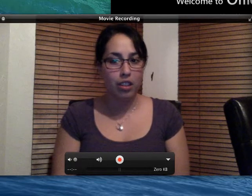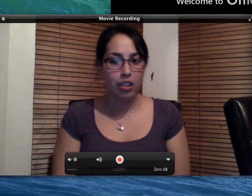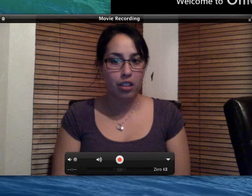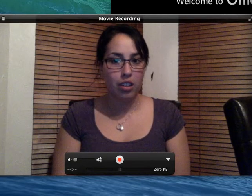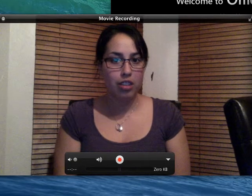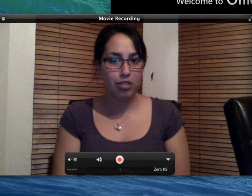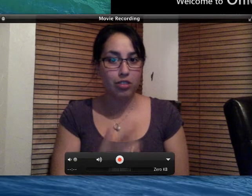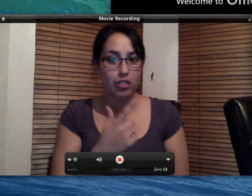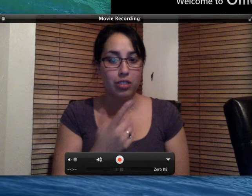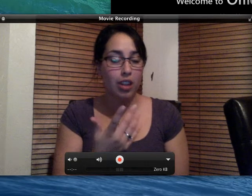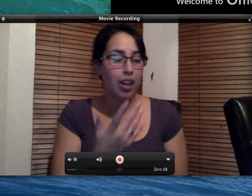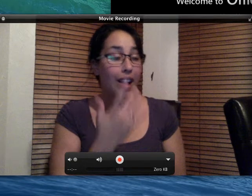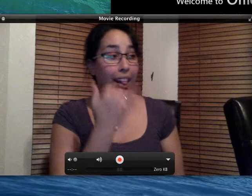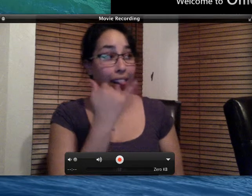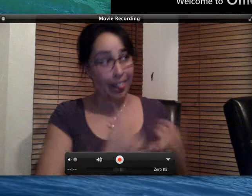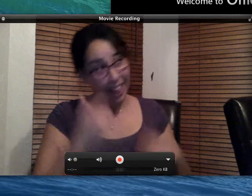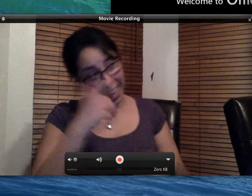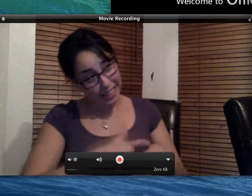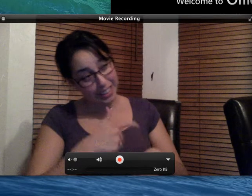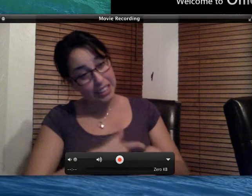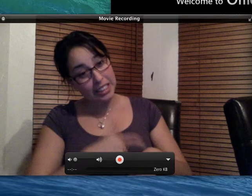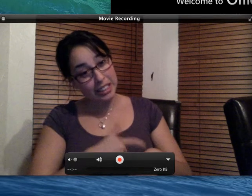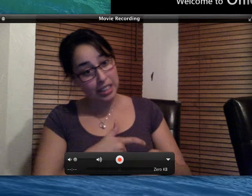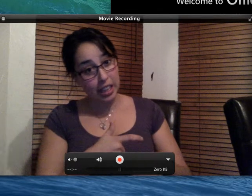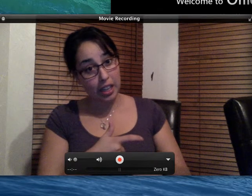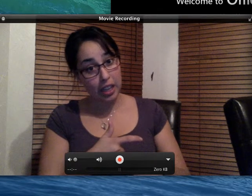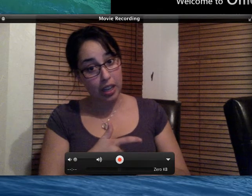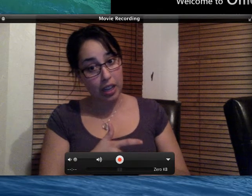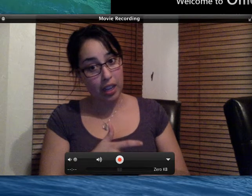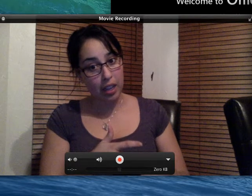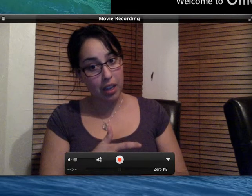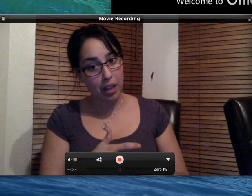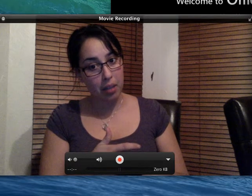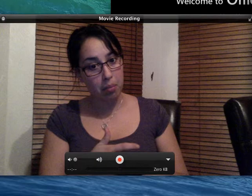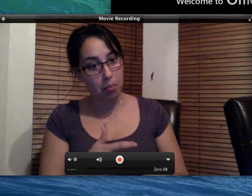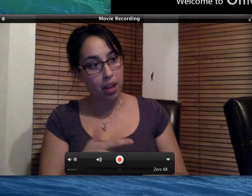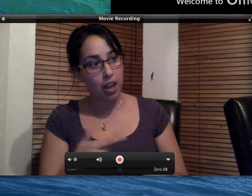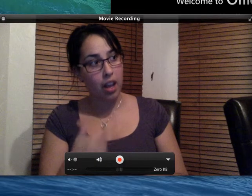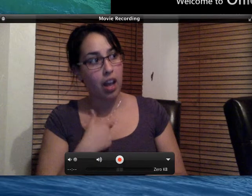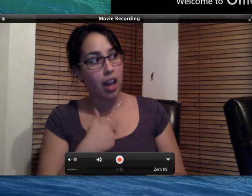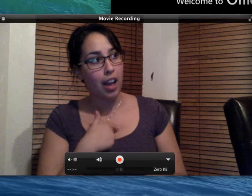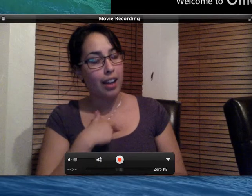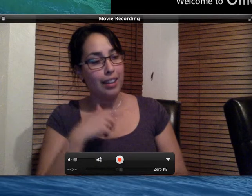She said that the last time she had done it was on the Disneyland tram.